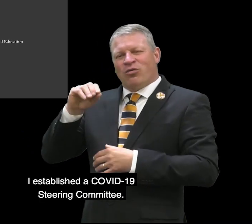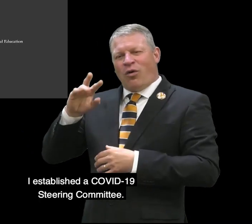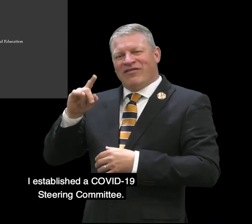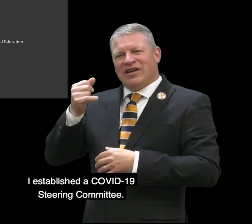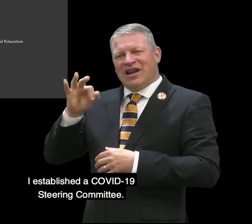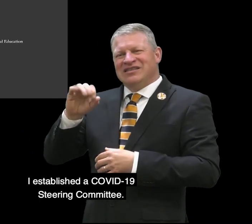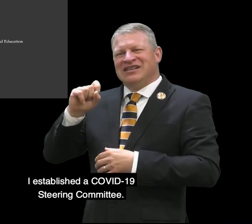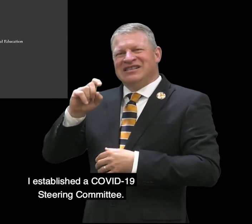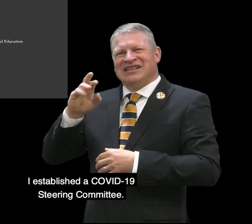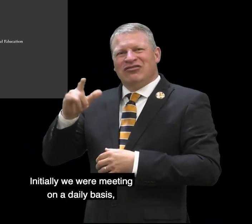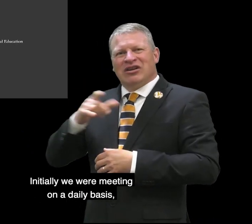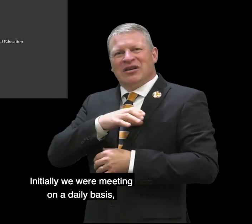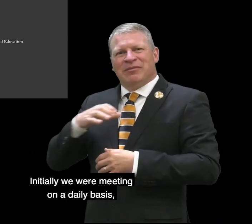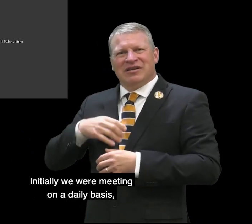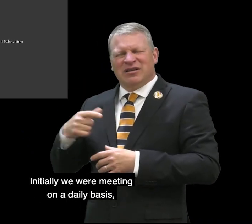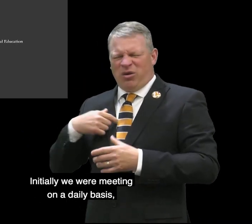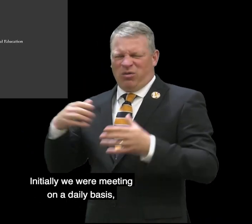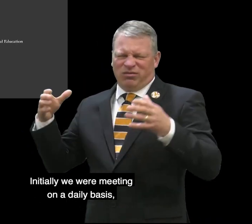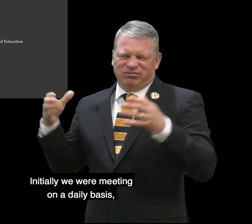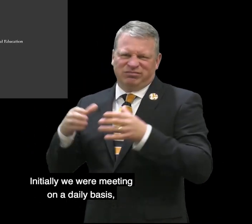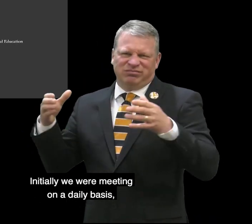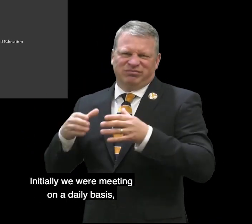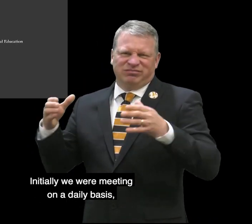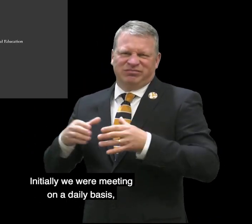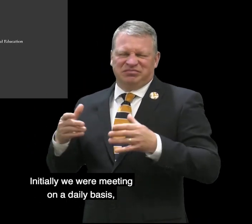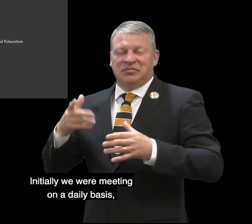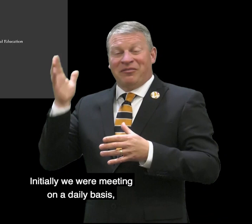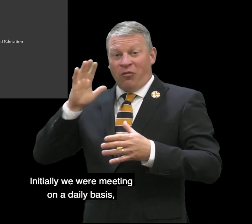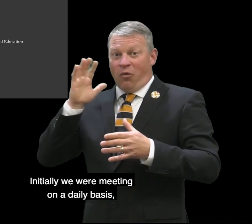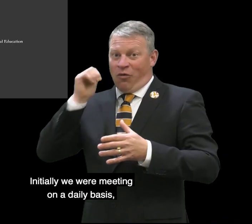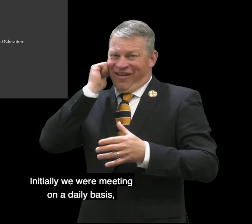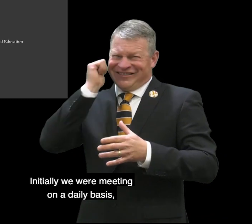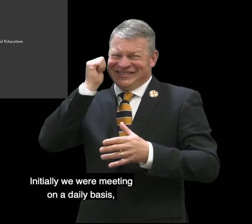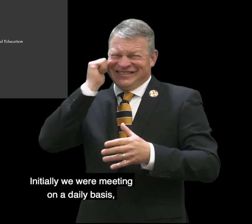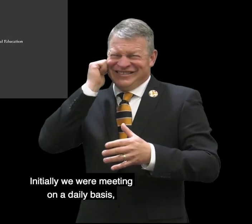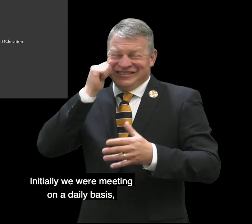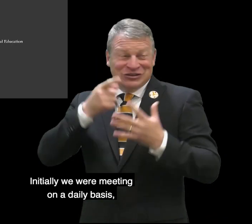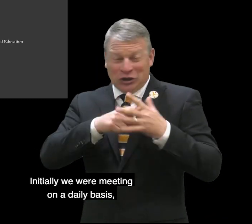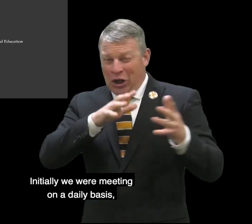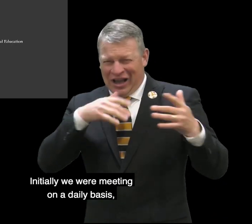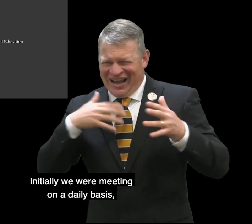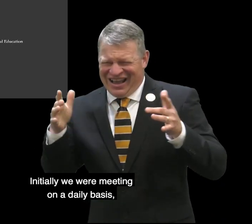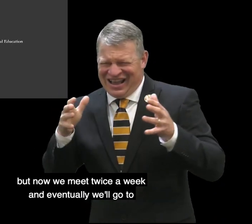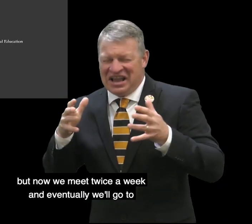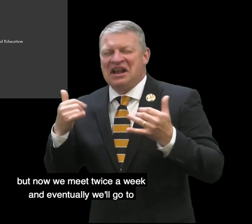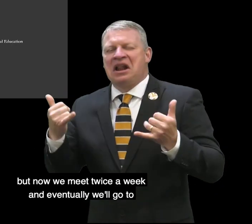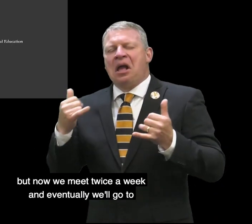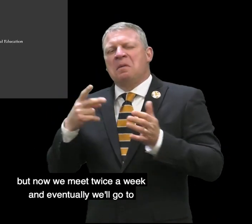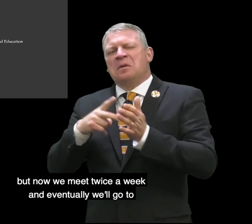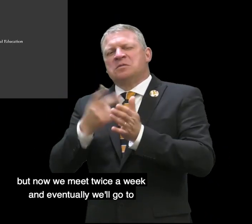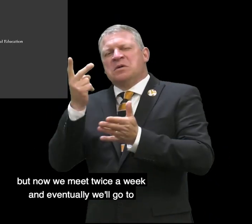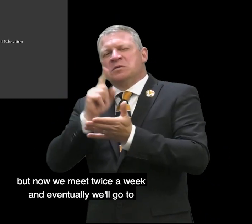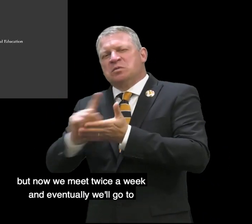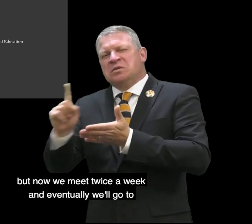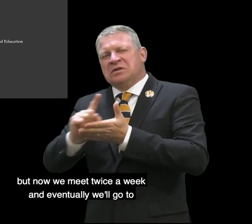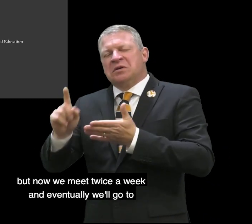pandemic. At the very beginning, I established a COVID-19 steering committee. Initially, we were meeting on a